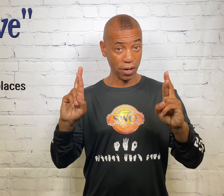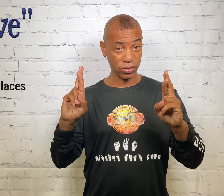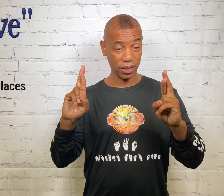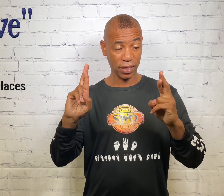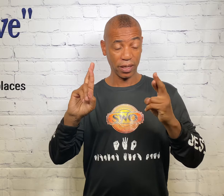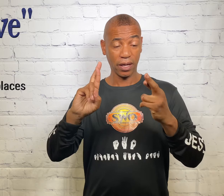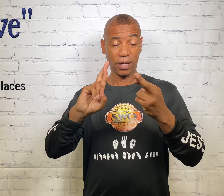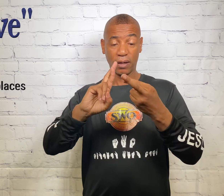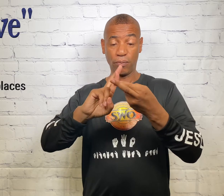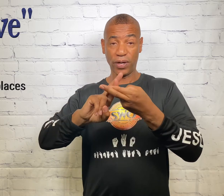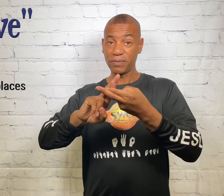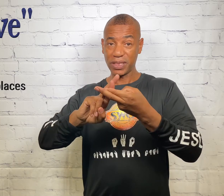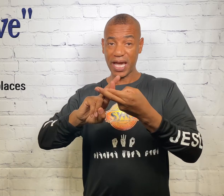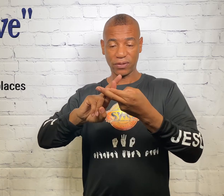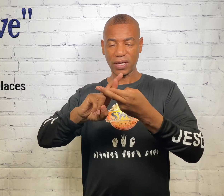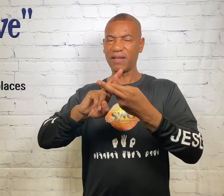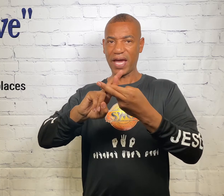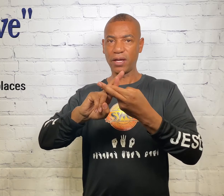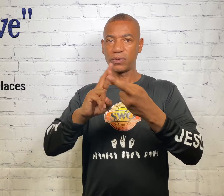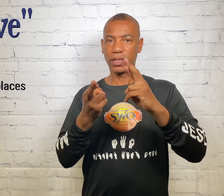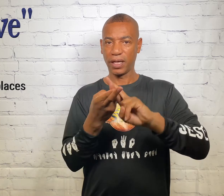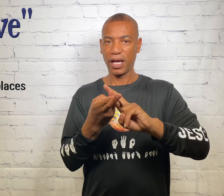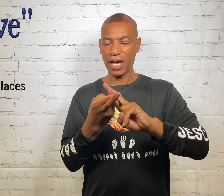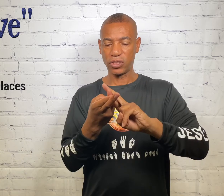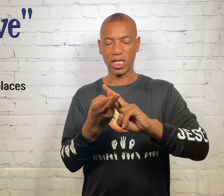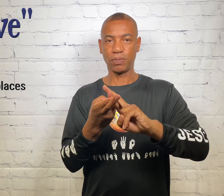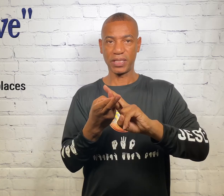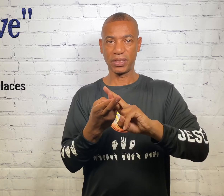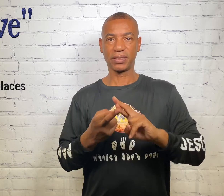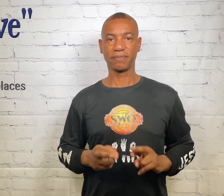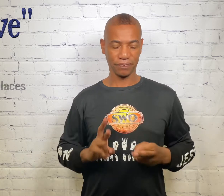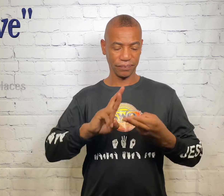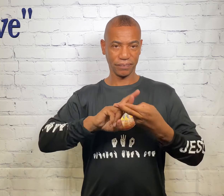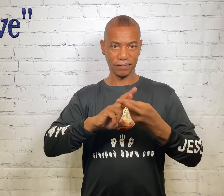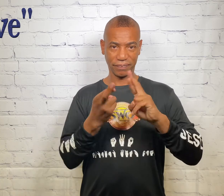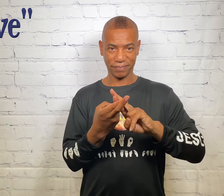R's, bring them together, kind of angled, and change places.